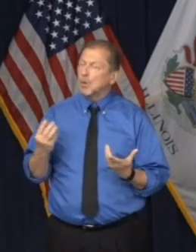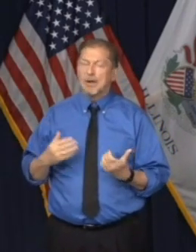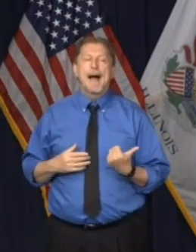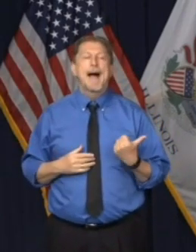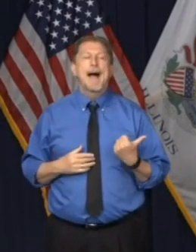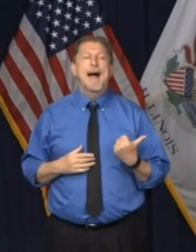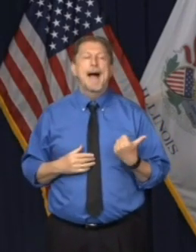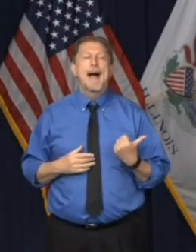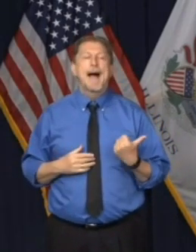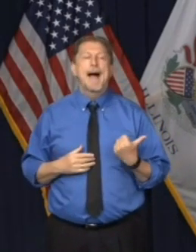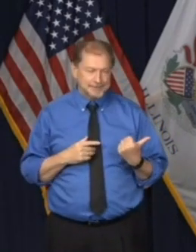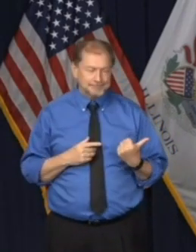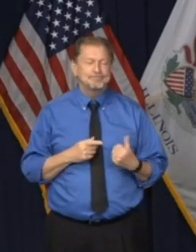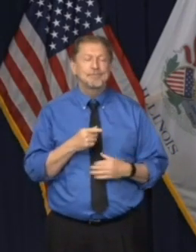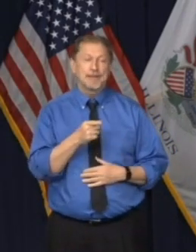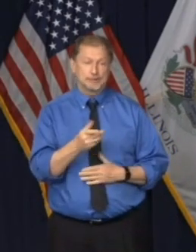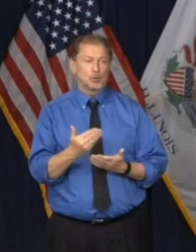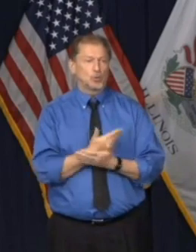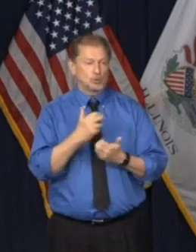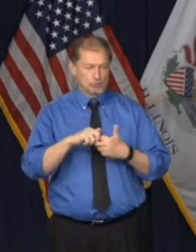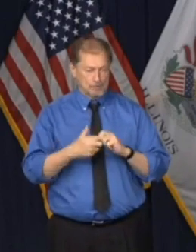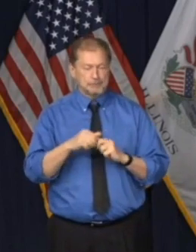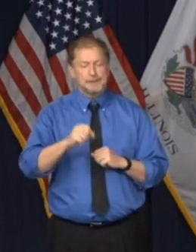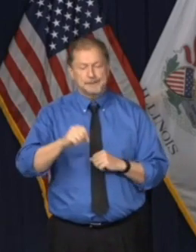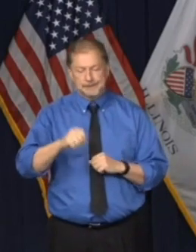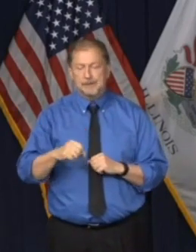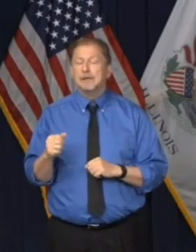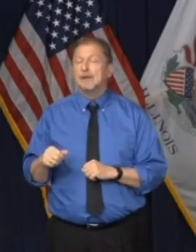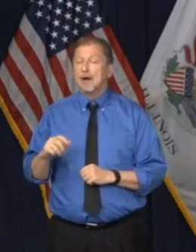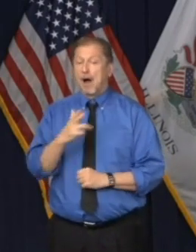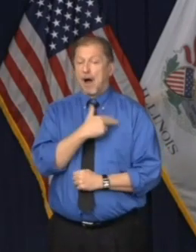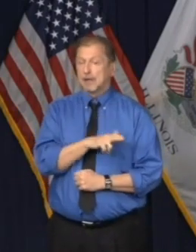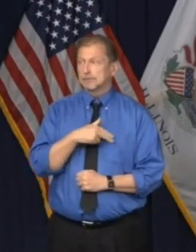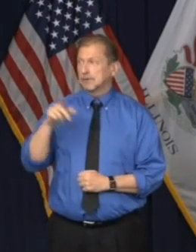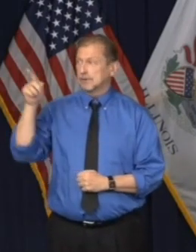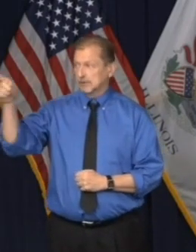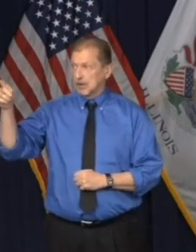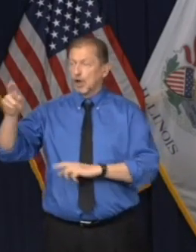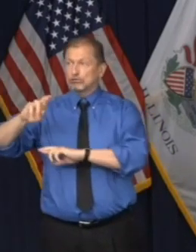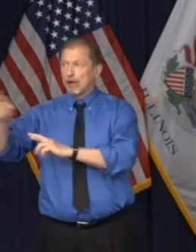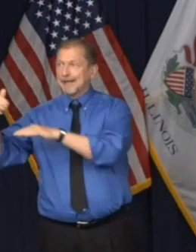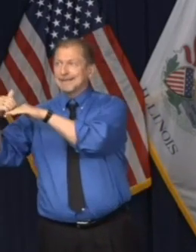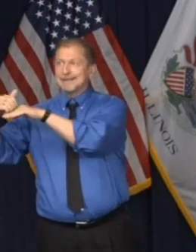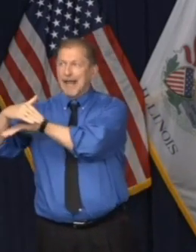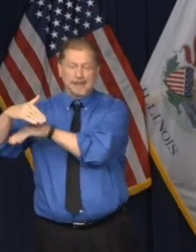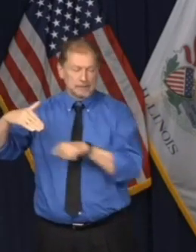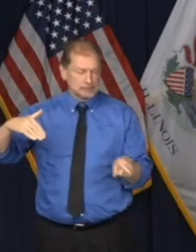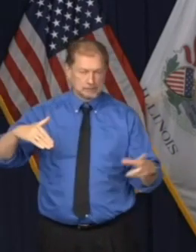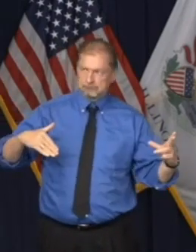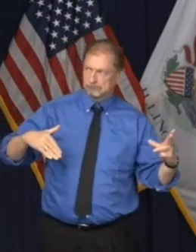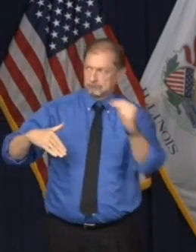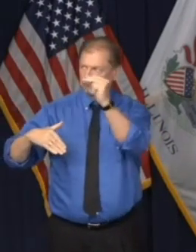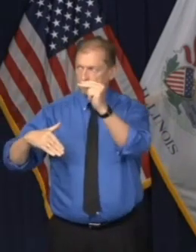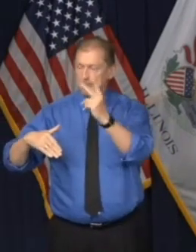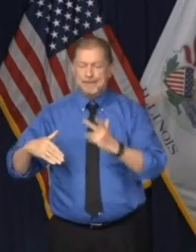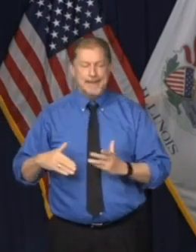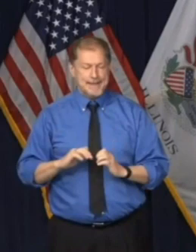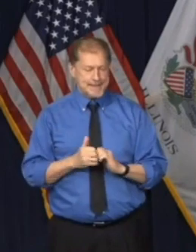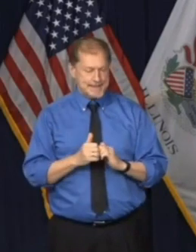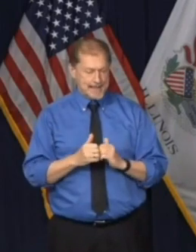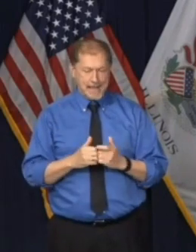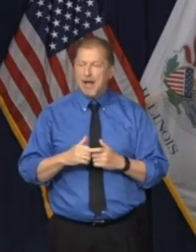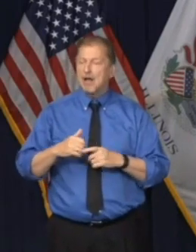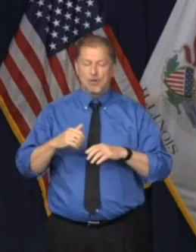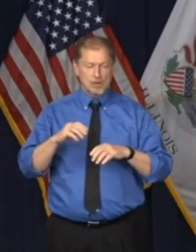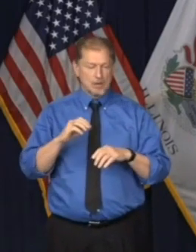that. That has been an issue where we're working to identify the ways that nursing home residents,